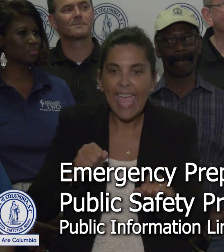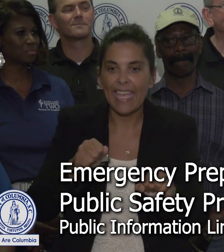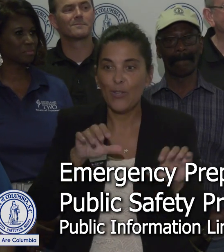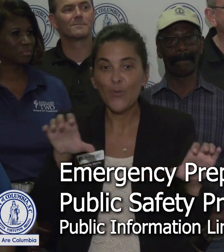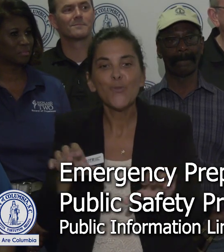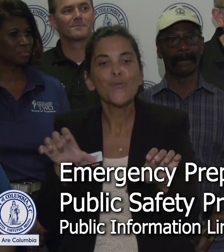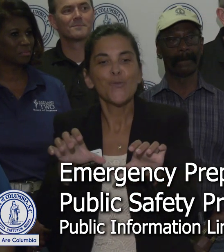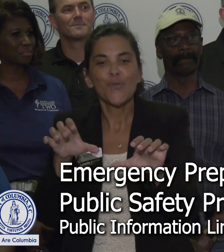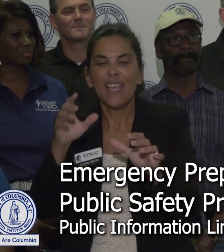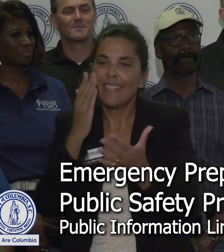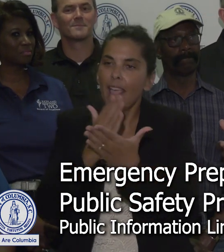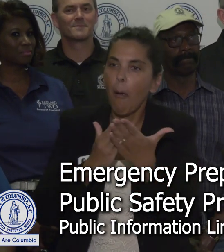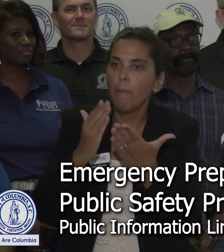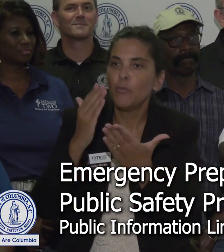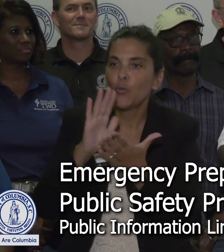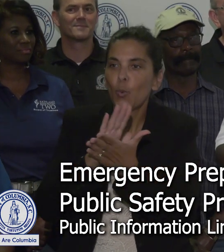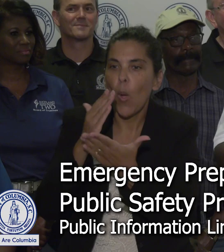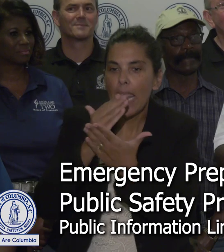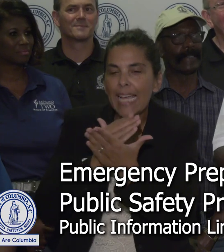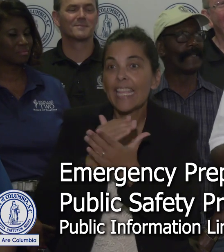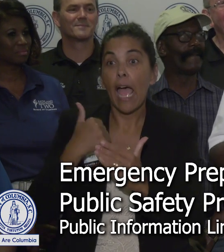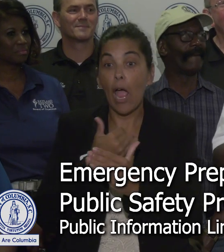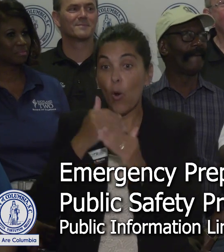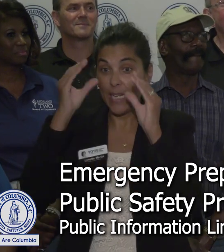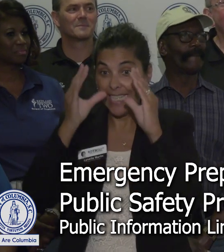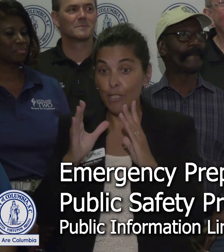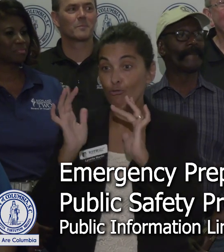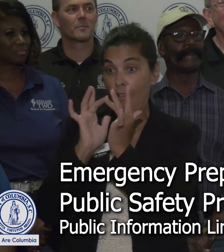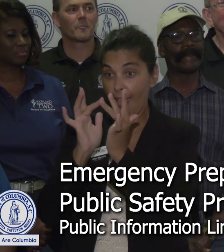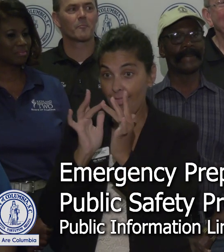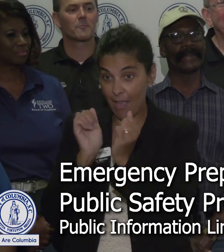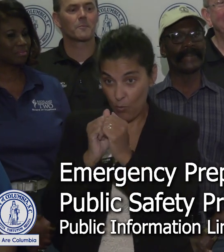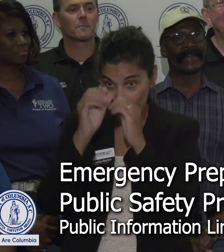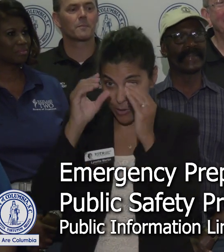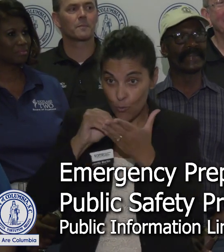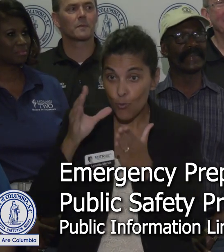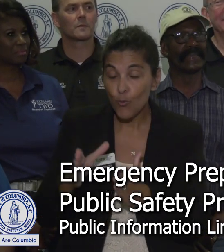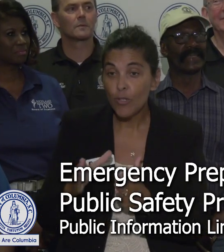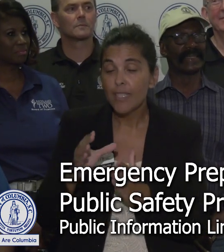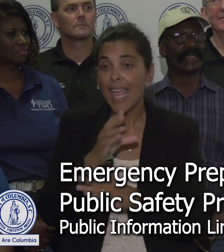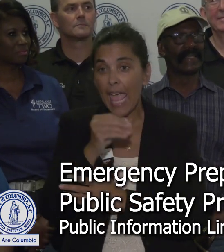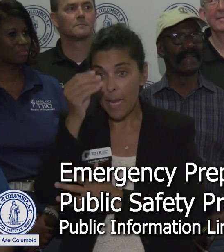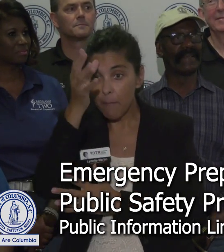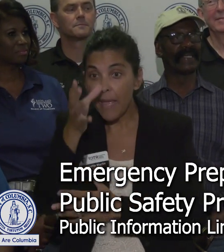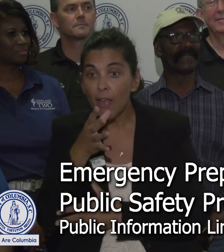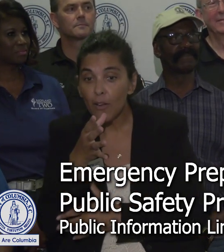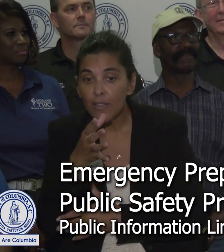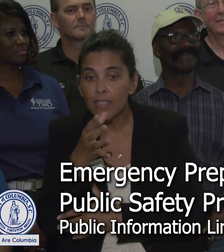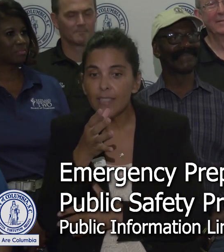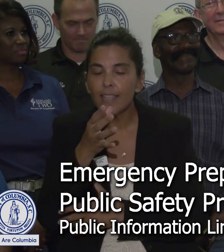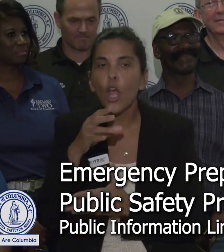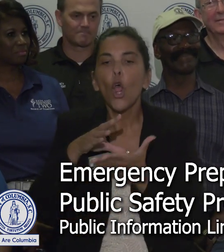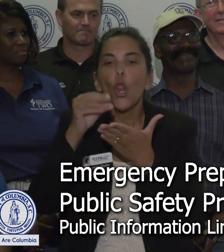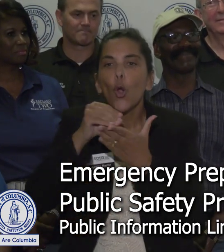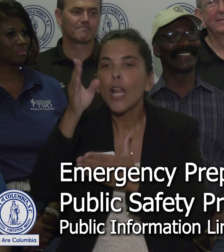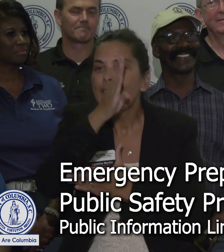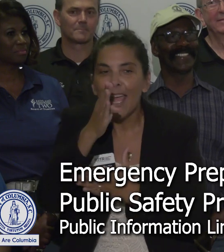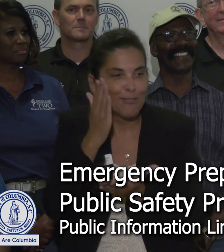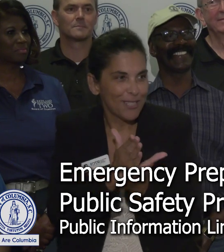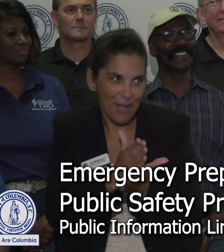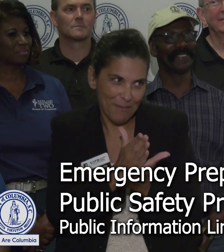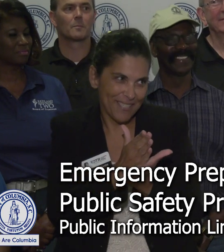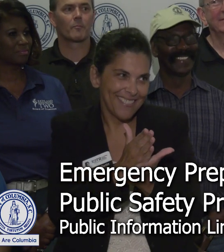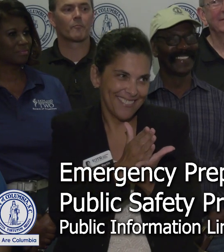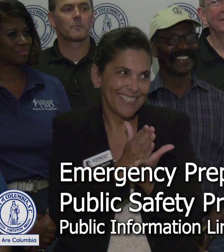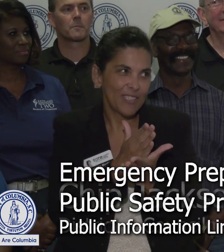go on, I know our teachers have been online with students and parents, and learning never stops. But